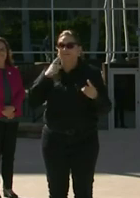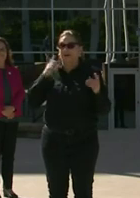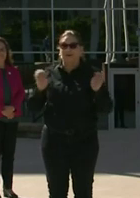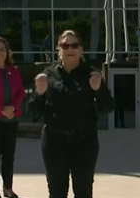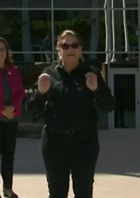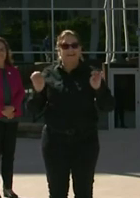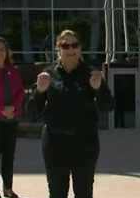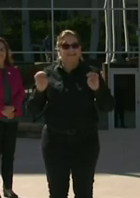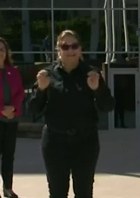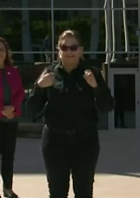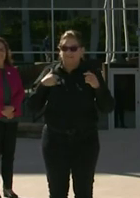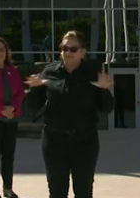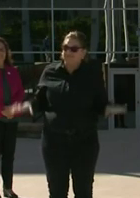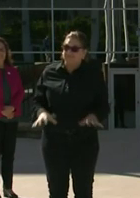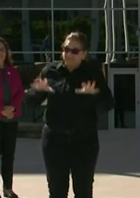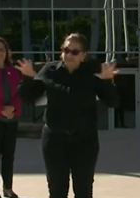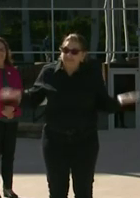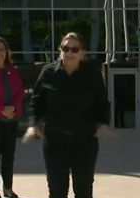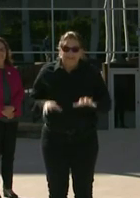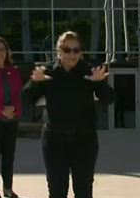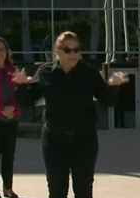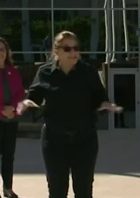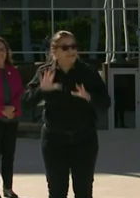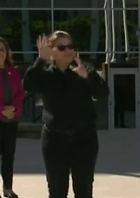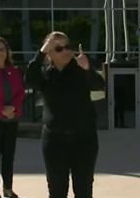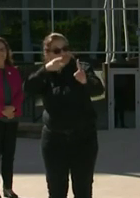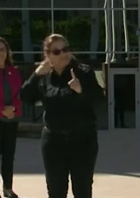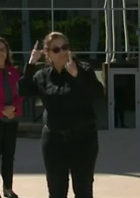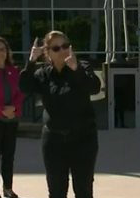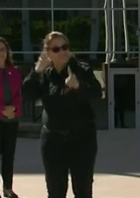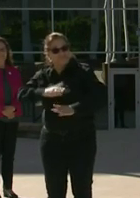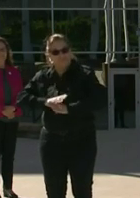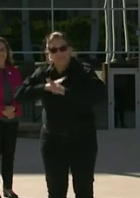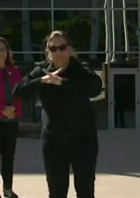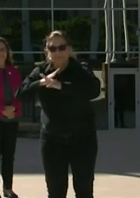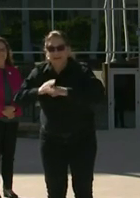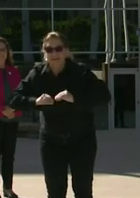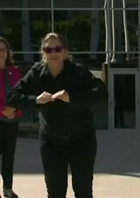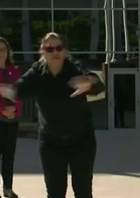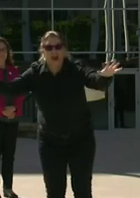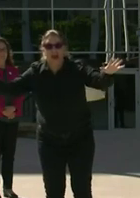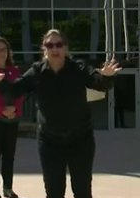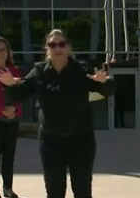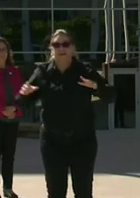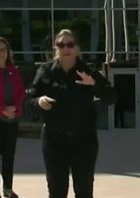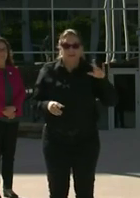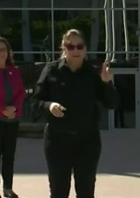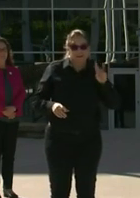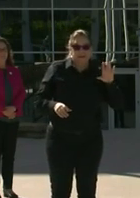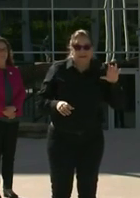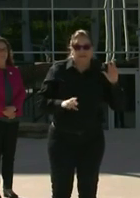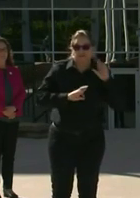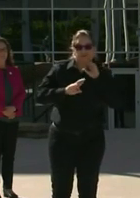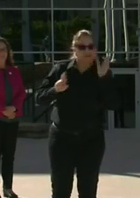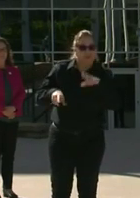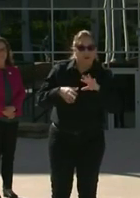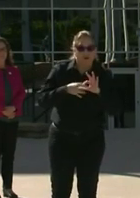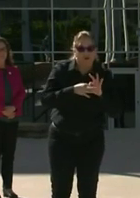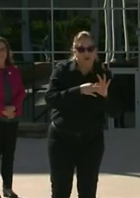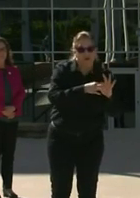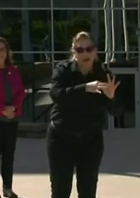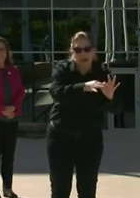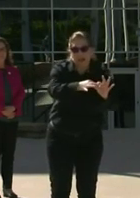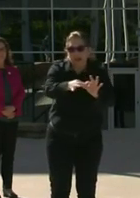community. And the district's emergency response services have been coordinated throughout the declaration of a local state of emergency and a public